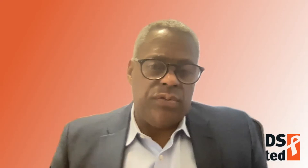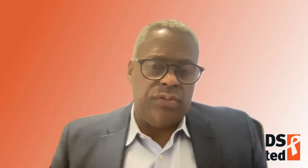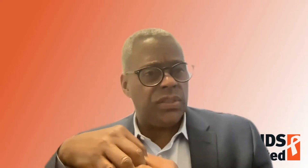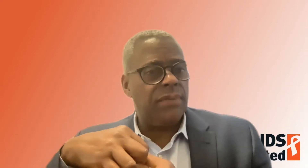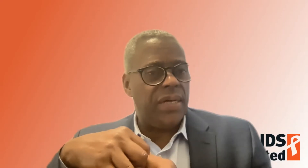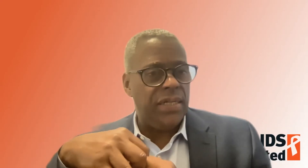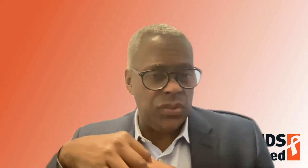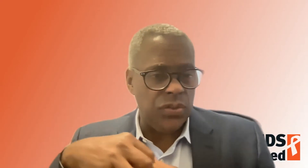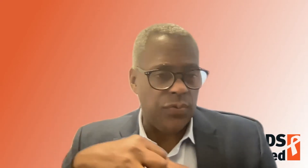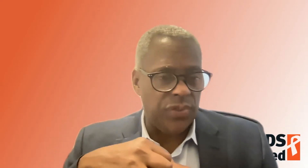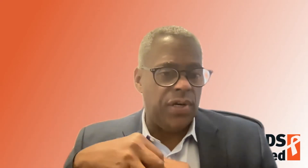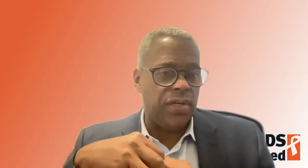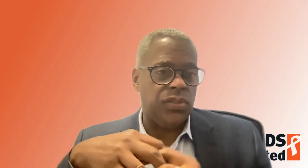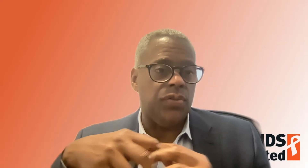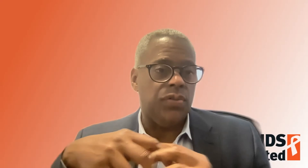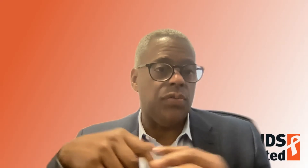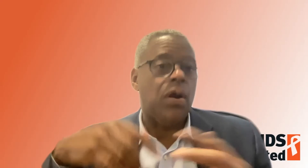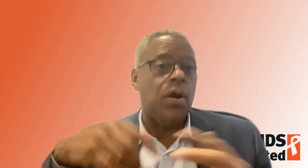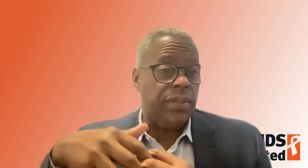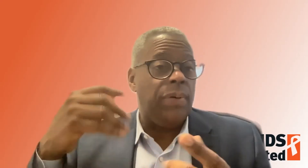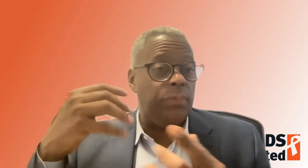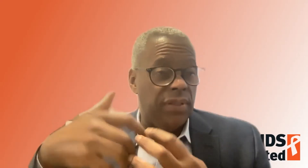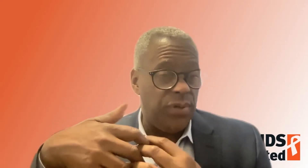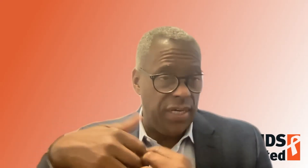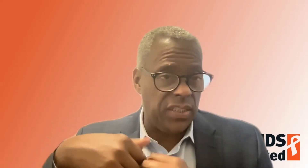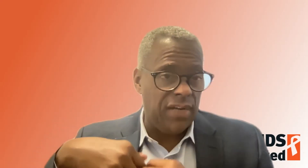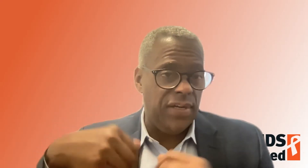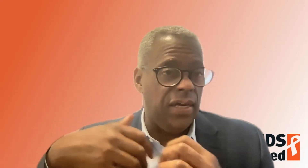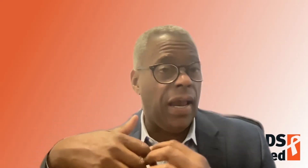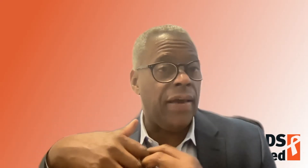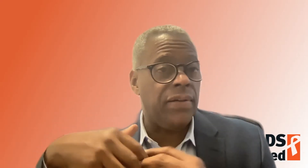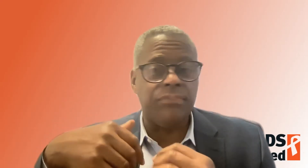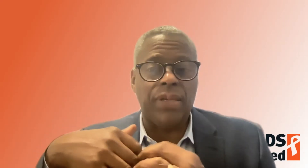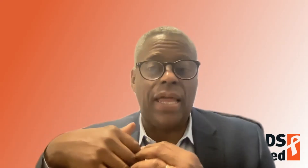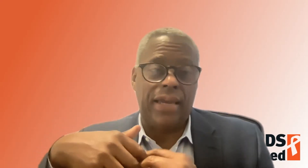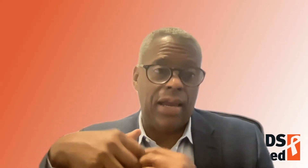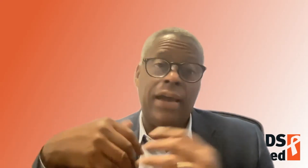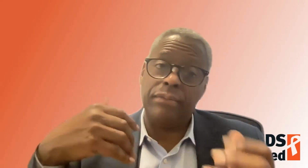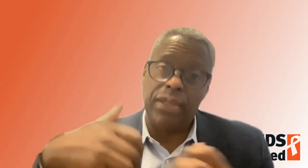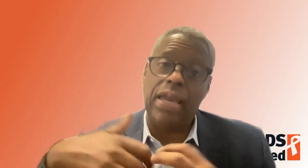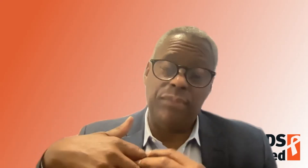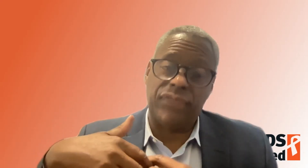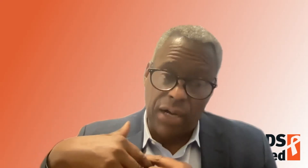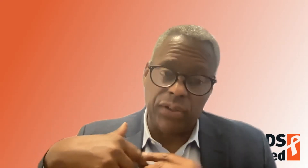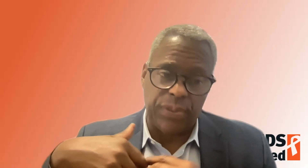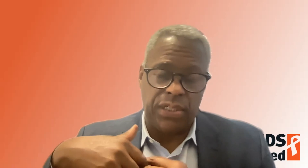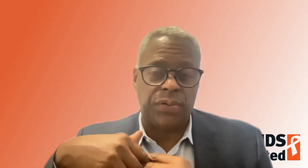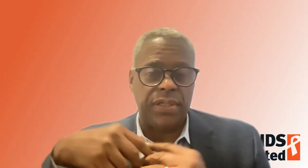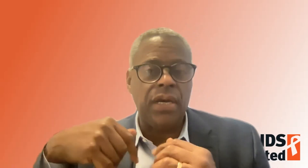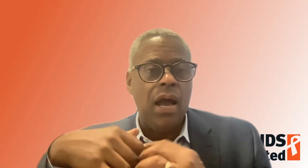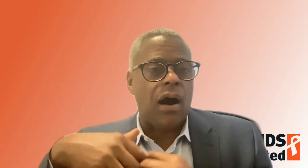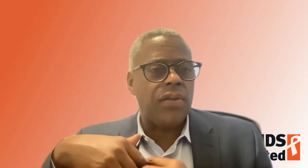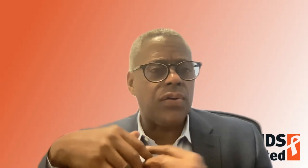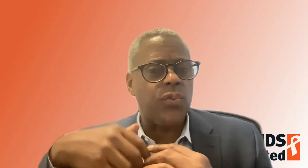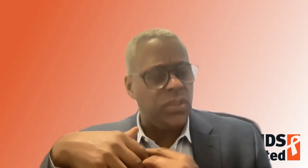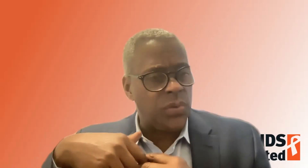responses. How are we really addressing the stigma issue with regard to particularly people living with HIV and Black, gay, and